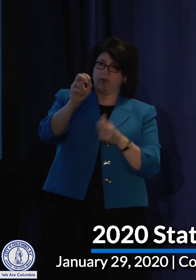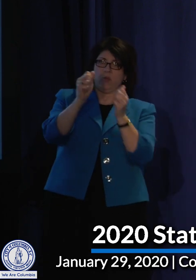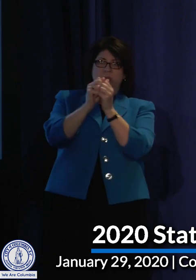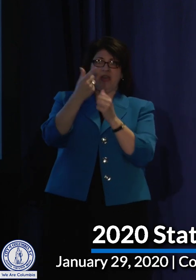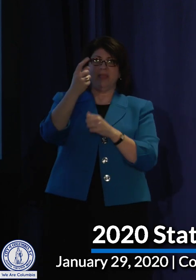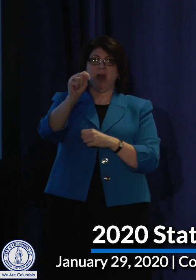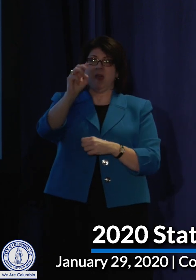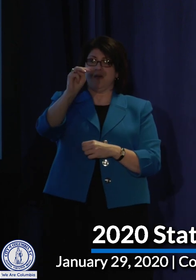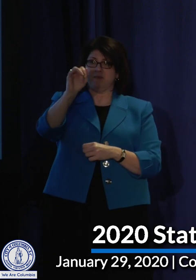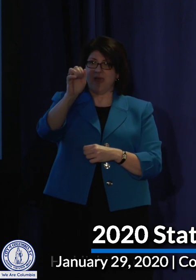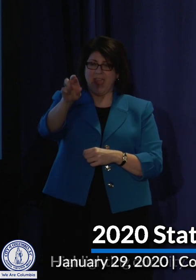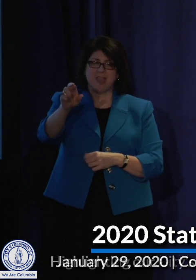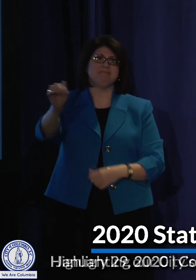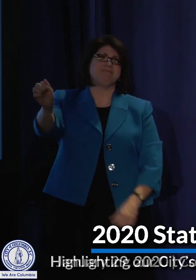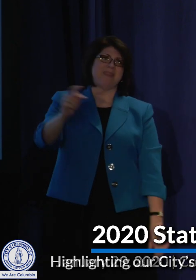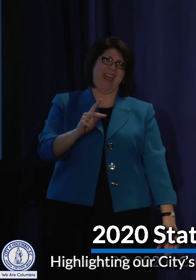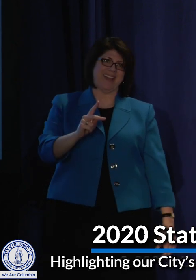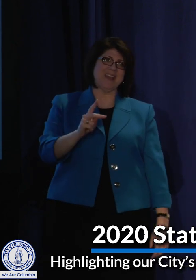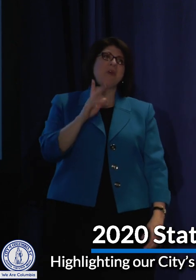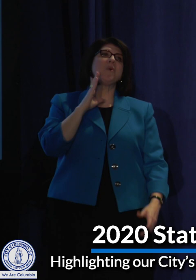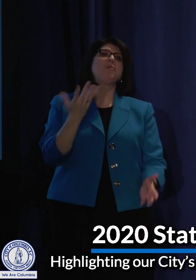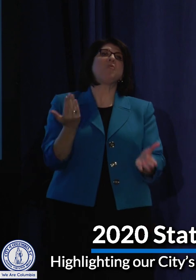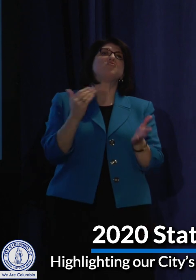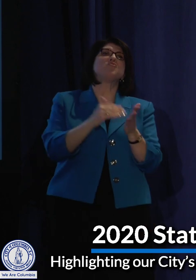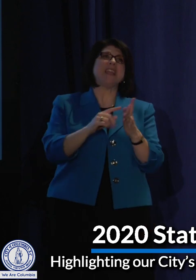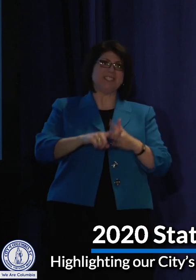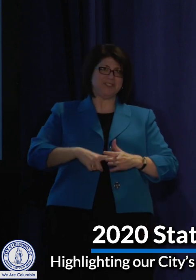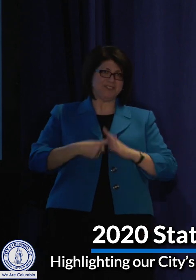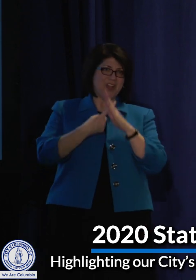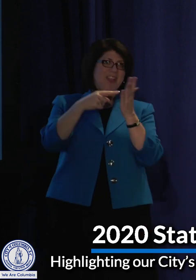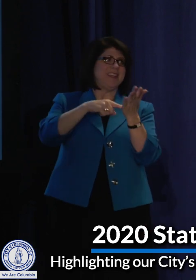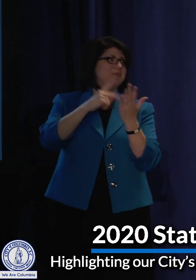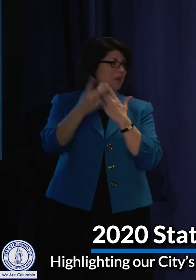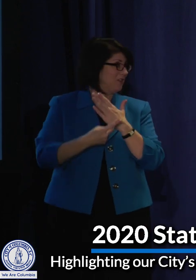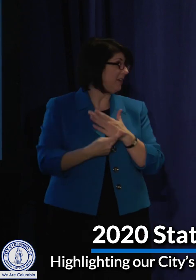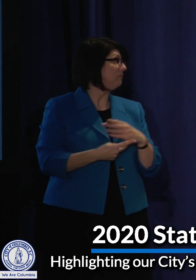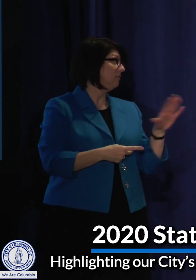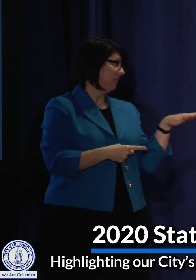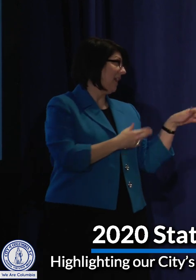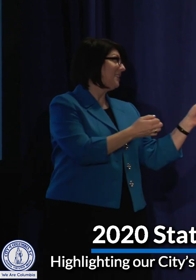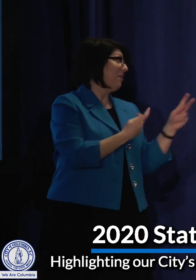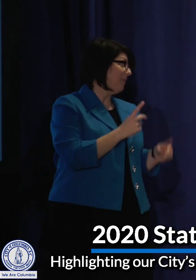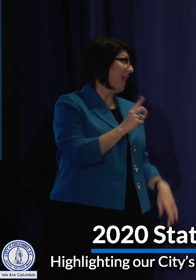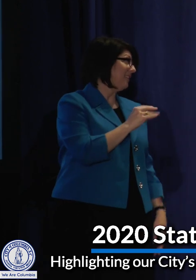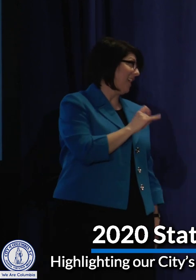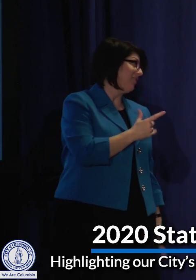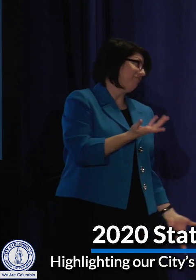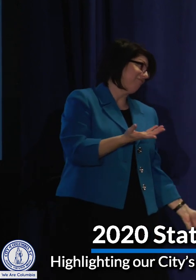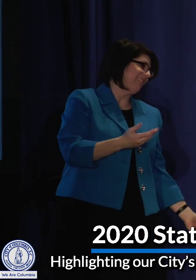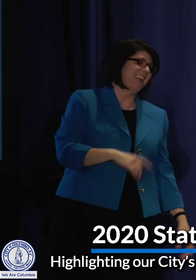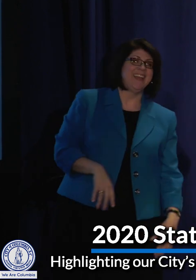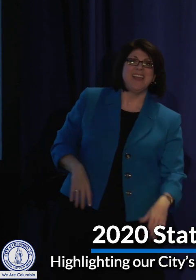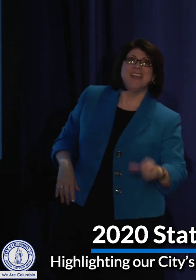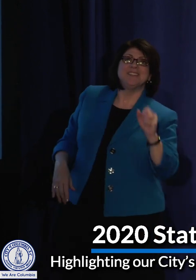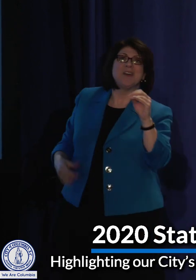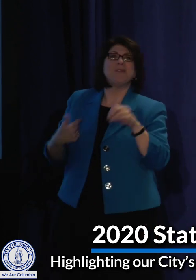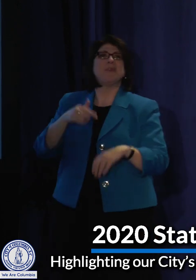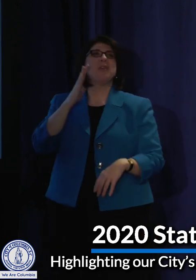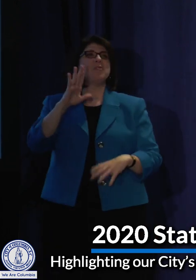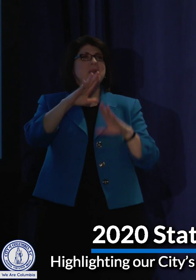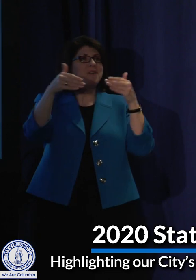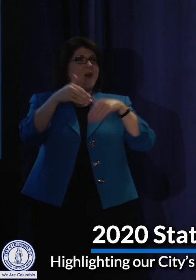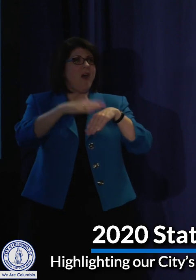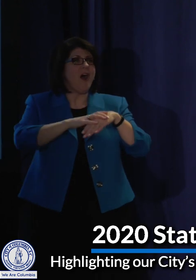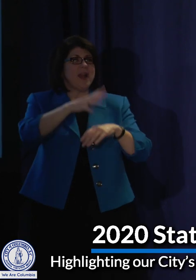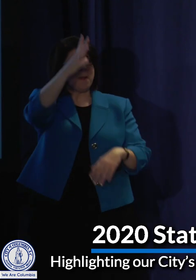back. We're going to be relaunching this initiative. The scale is coming back, Daniel. All right, so we're going to be focusing